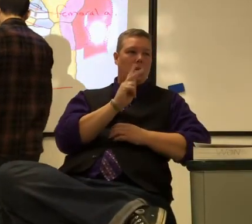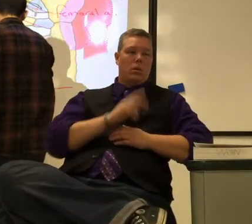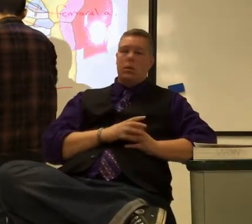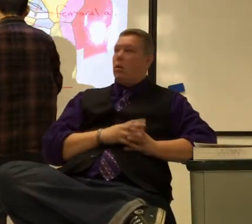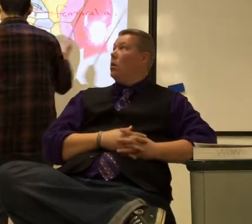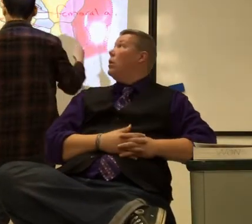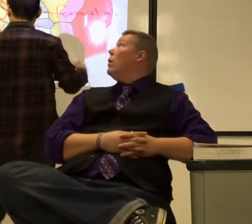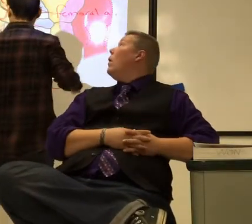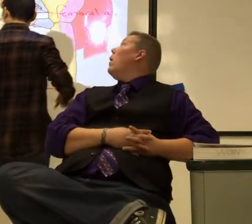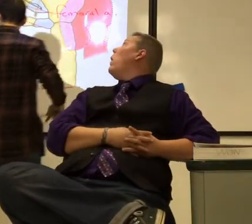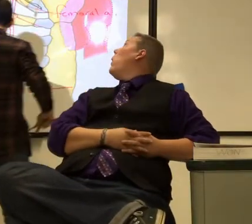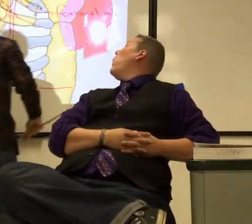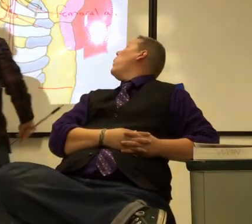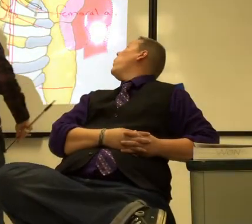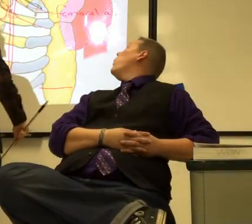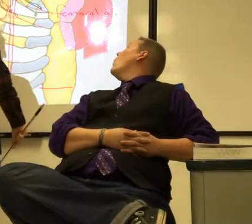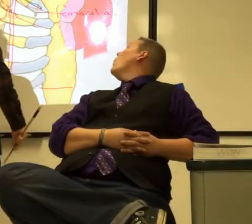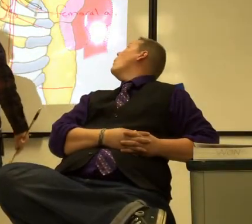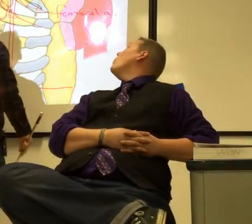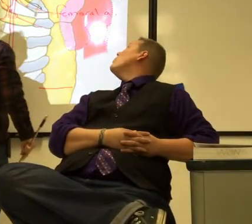Now, this is from the previous class.